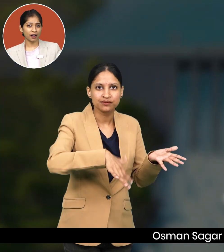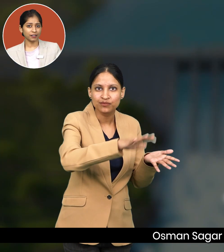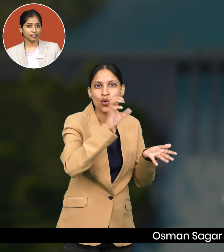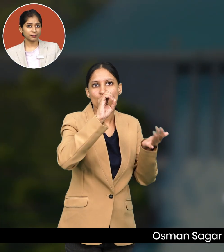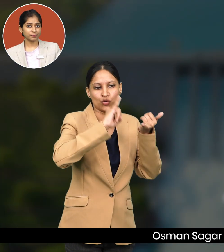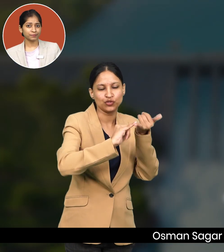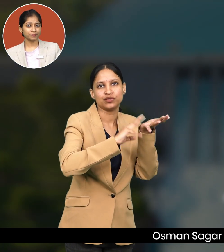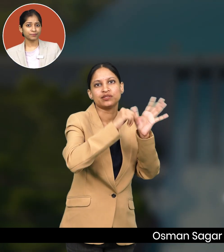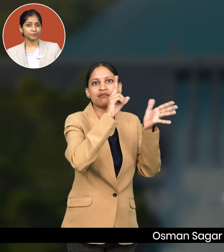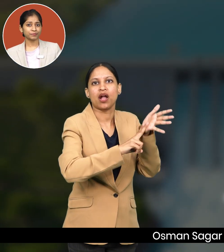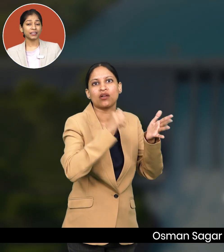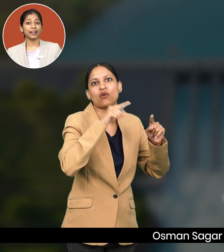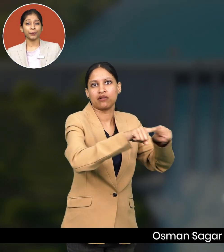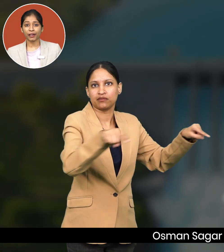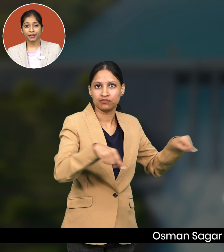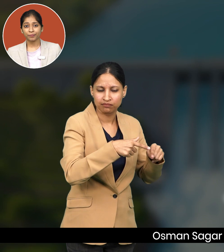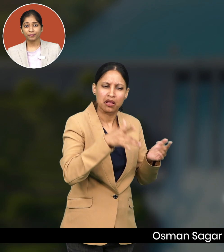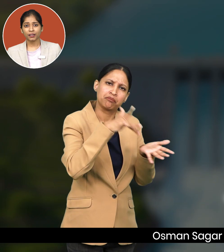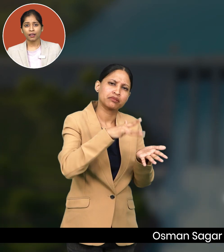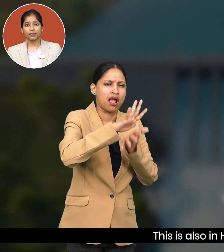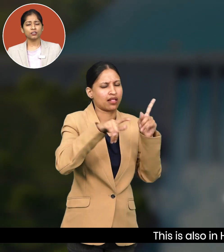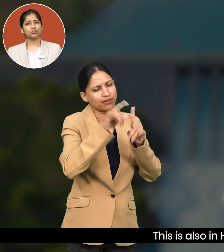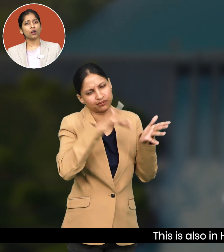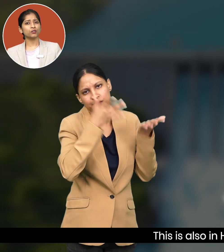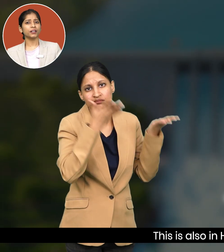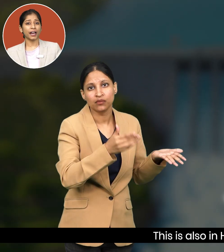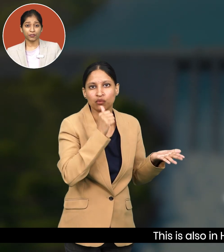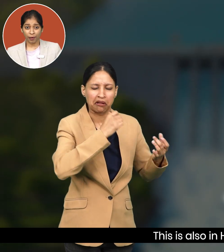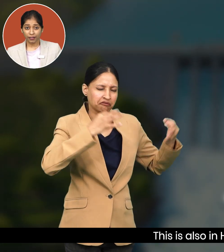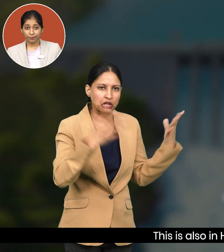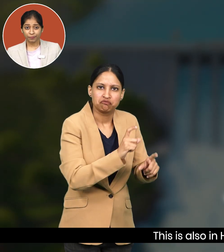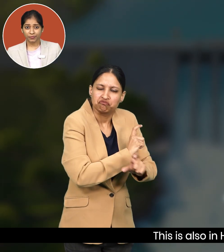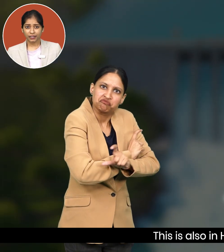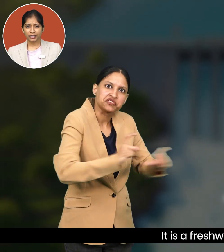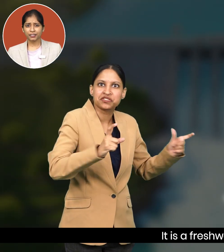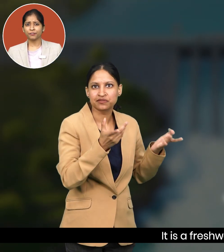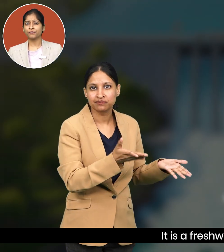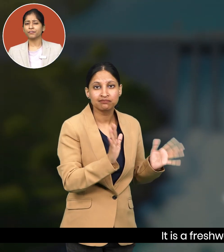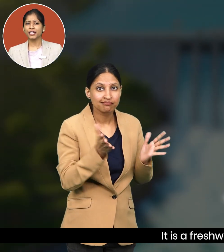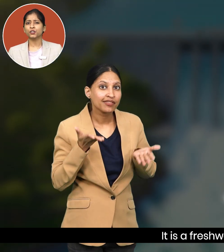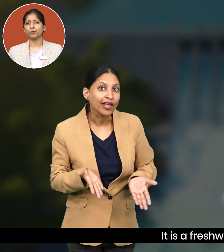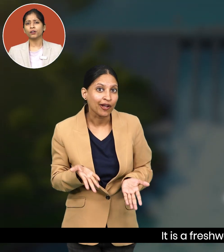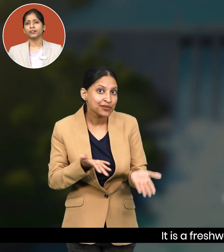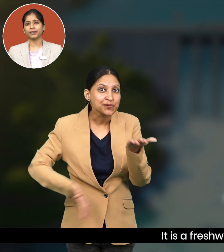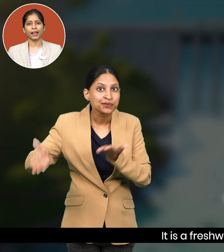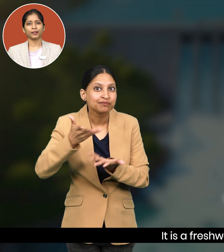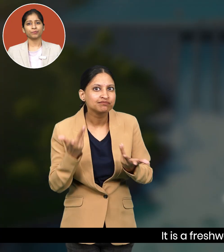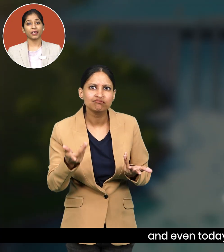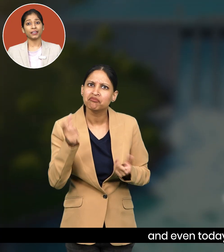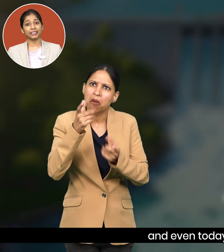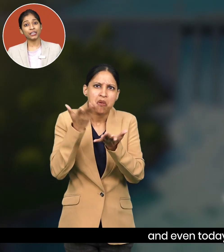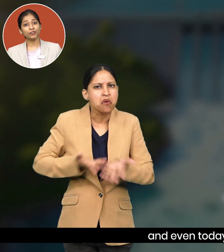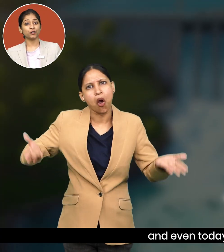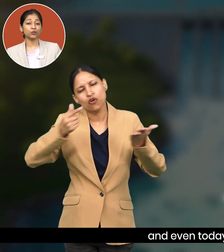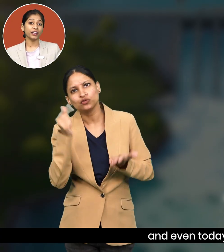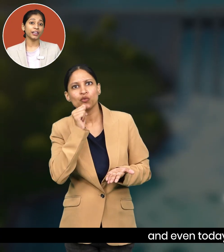Usman Sagar, Gandipet. This is also in Hyderabad. It is a fresh water tank,